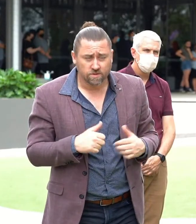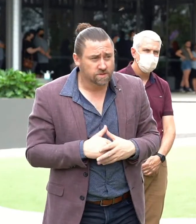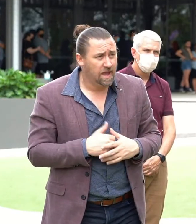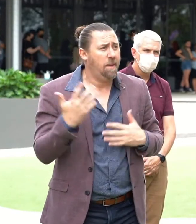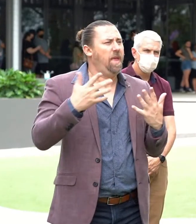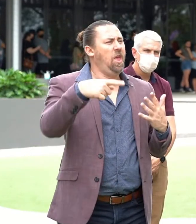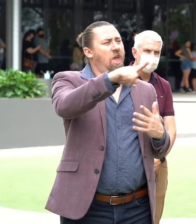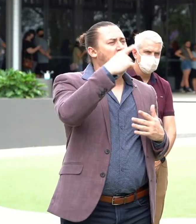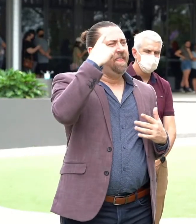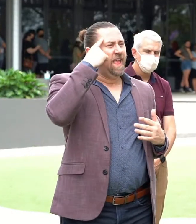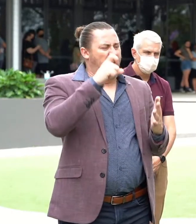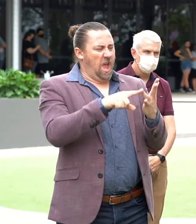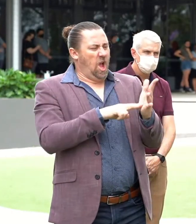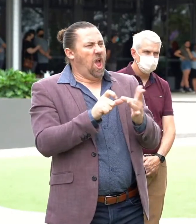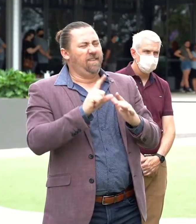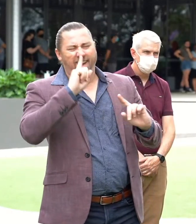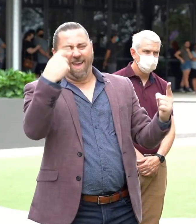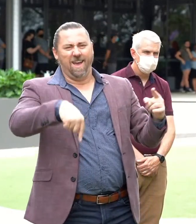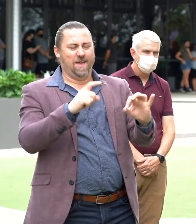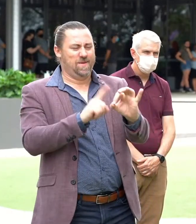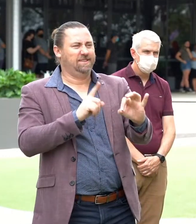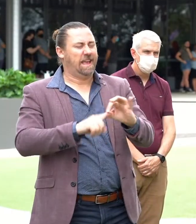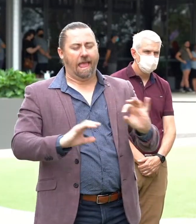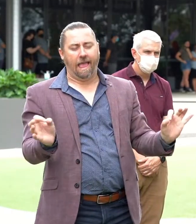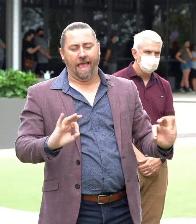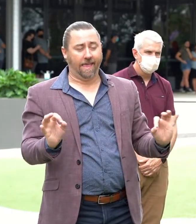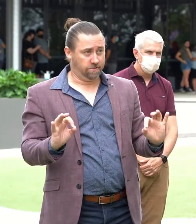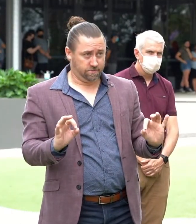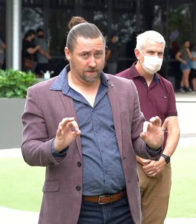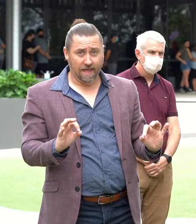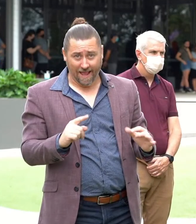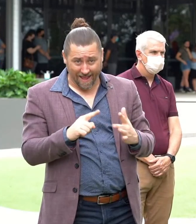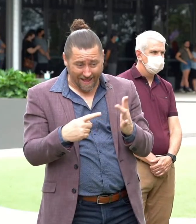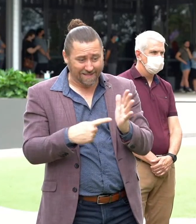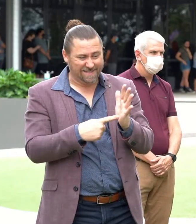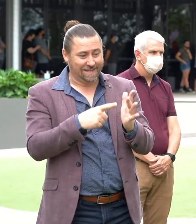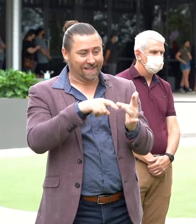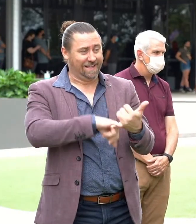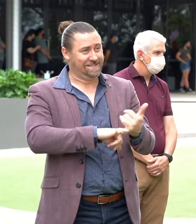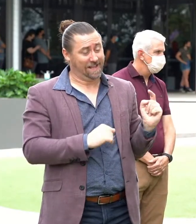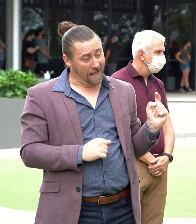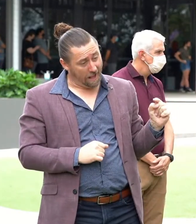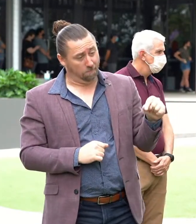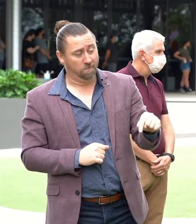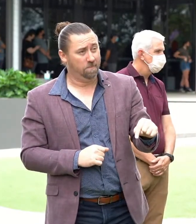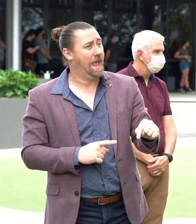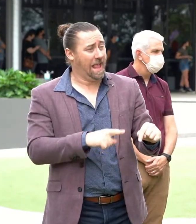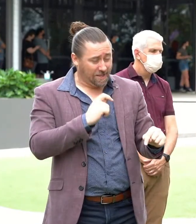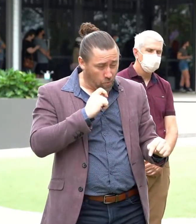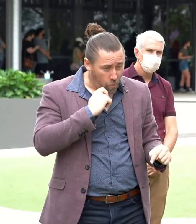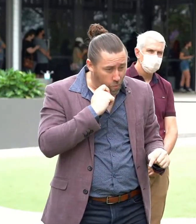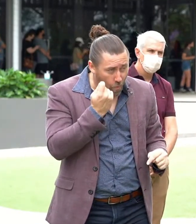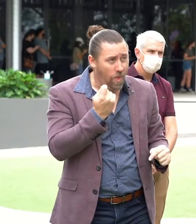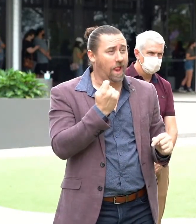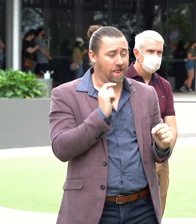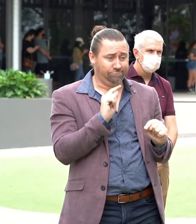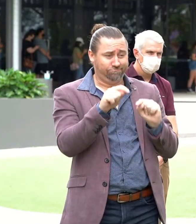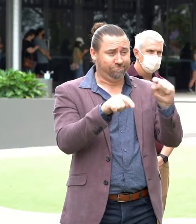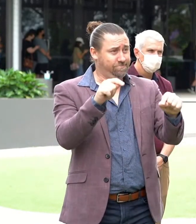COVID's not coming, and COVID is absolutely on its way, and that's going to be the outcome of